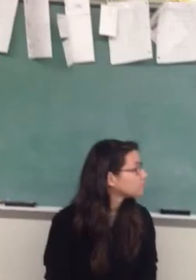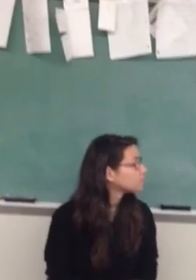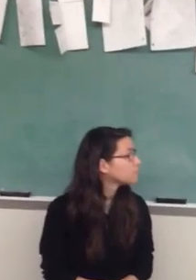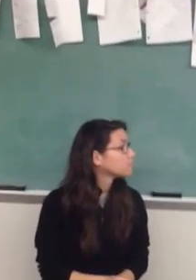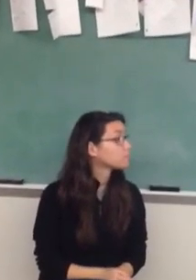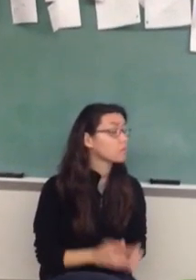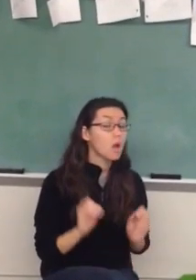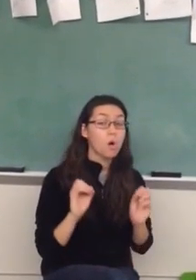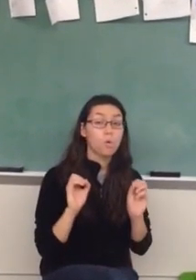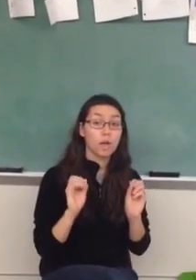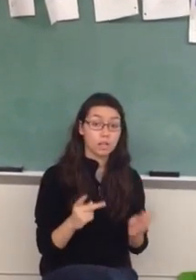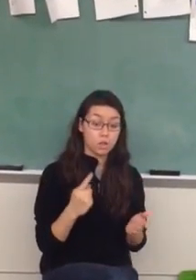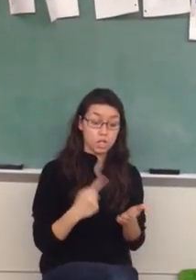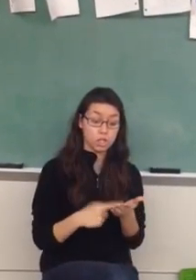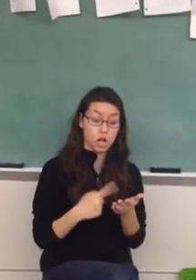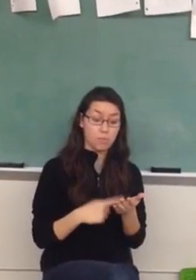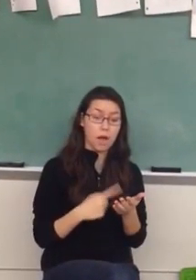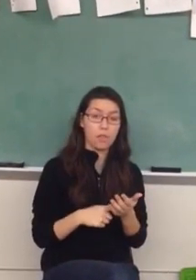Let's talk about what the periodic table would look like.